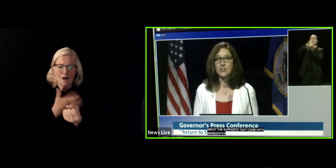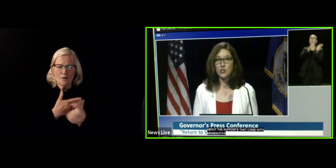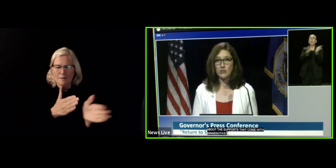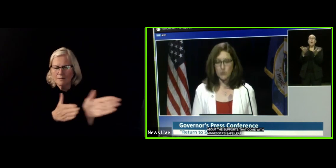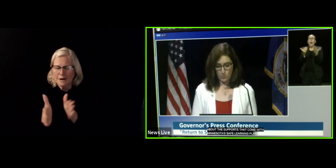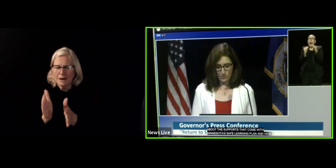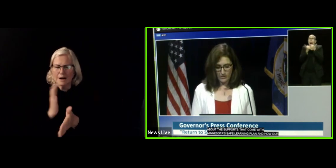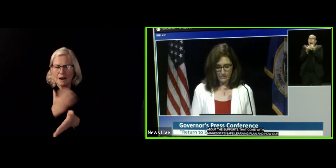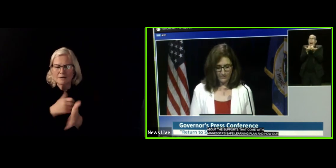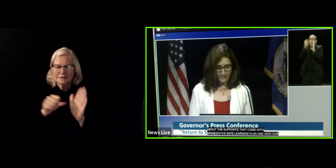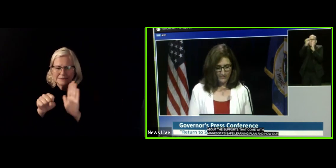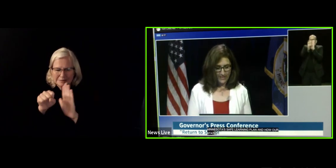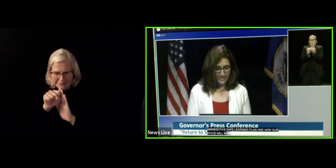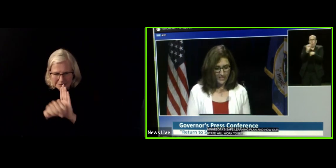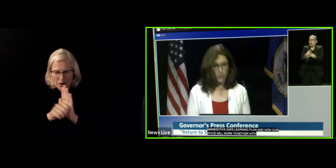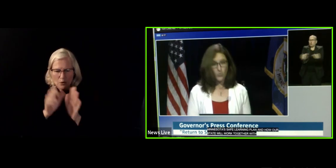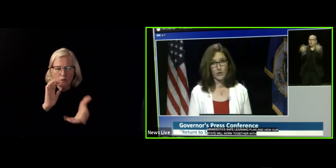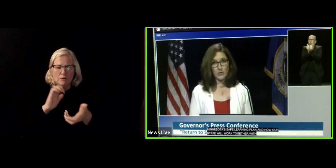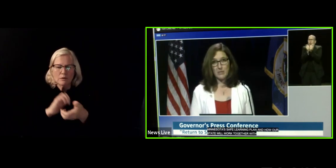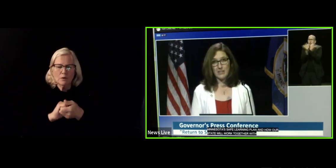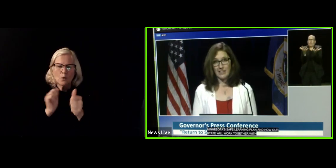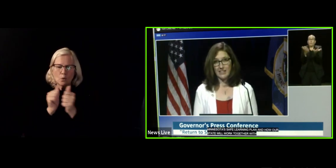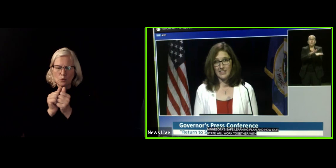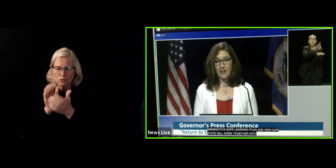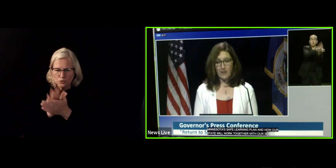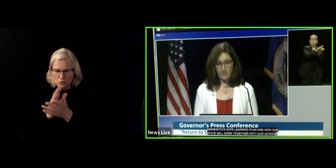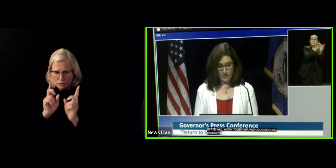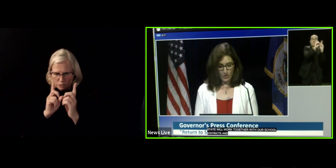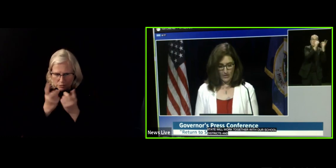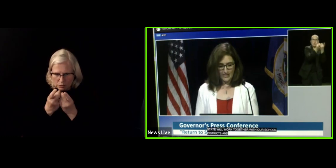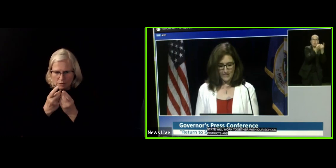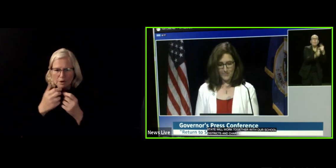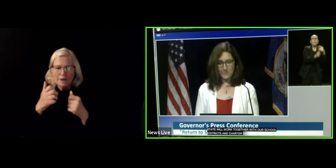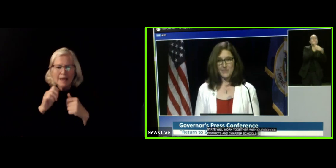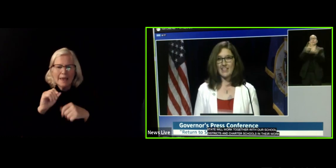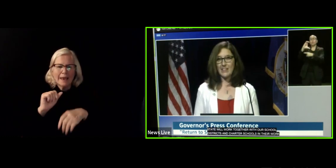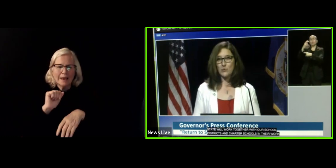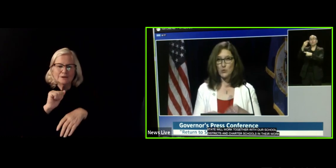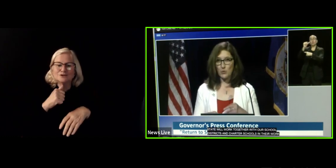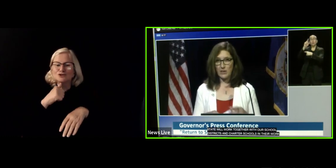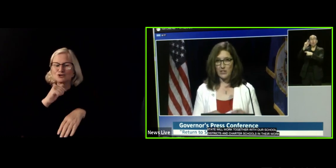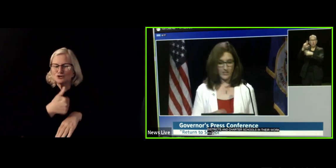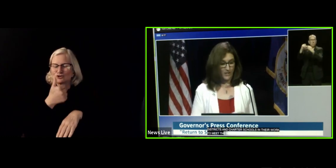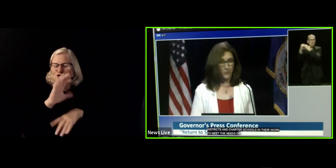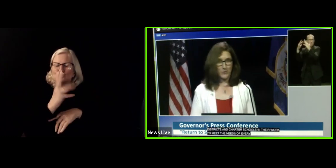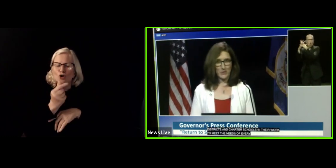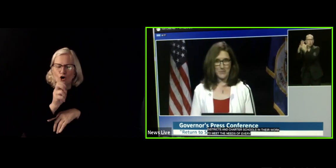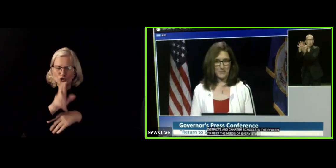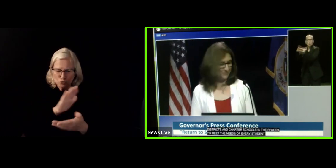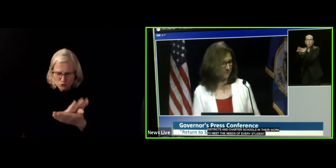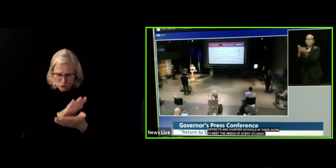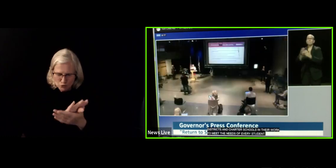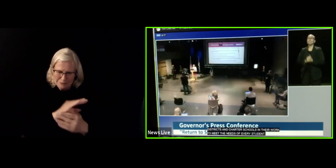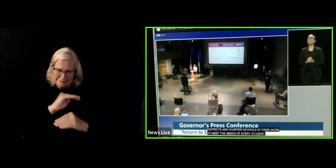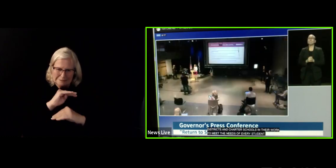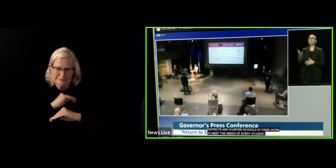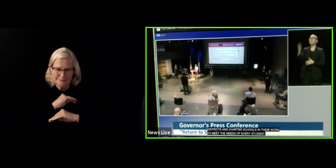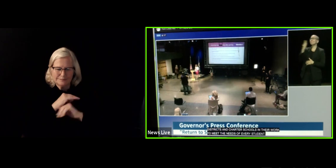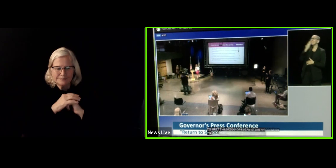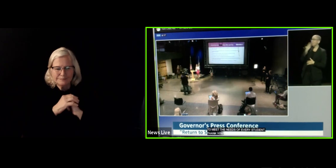and charter schools in their work to meet the needs of every student. Thank you so much, Dr. Mueller.